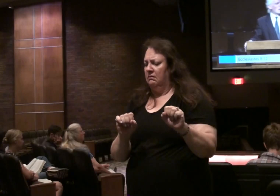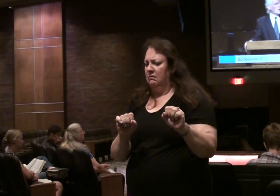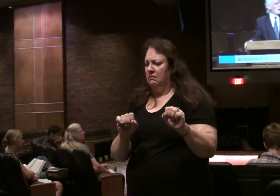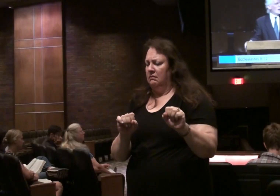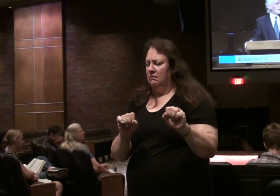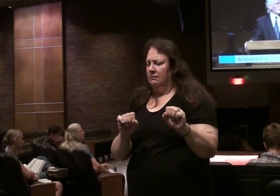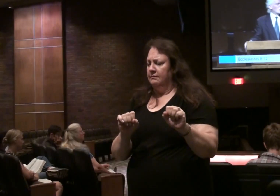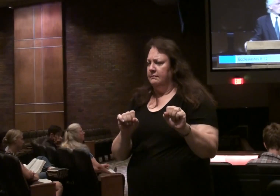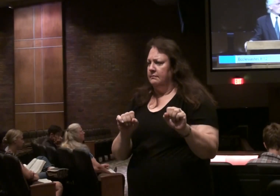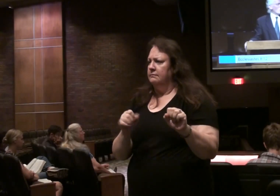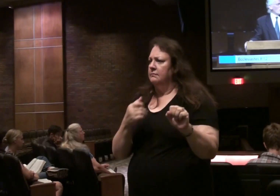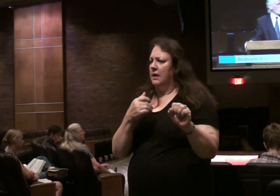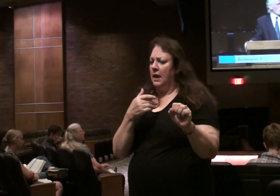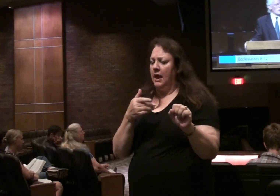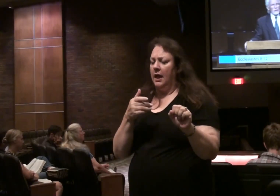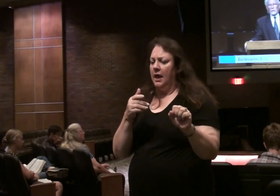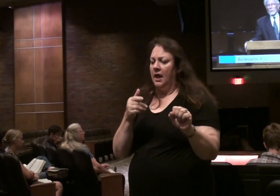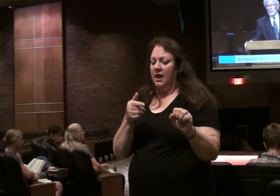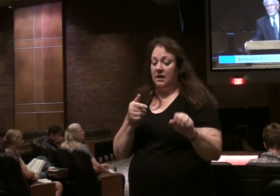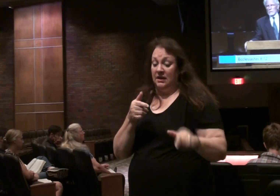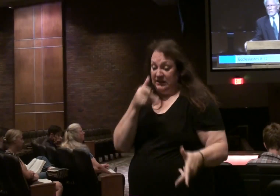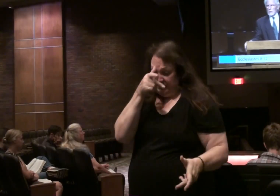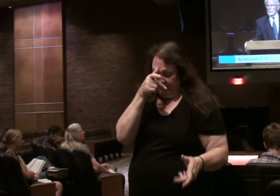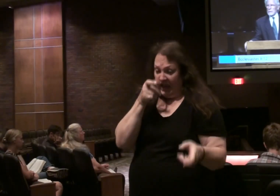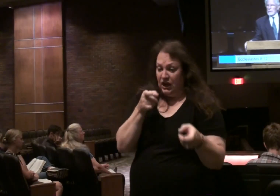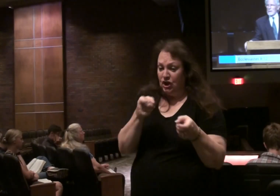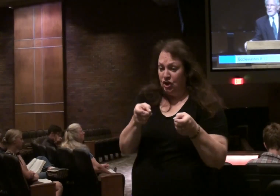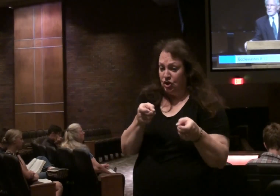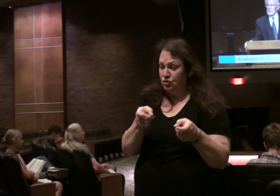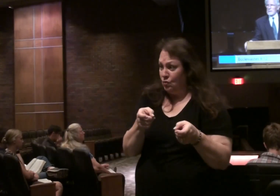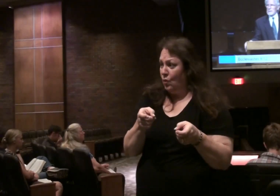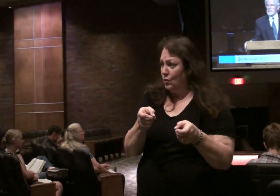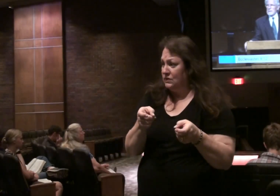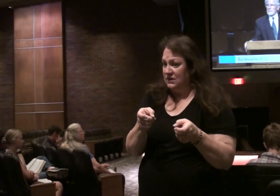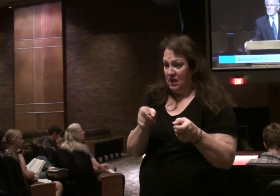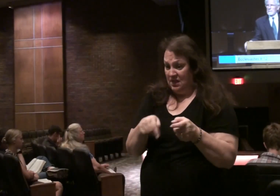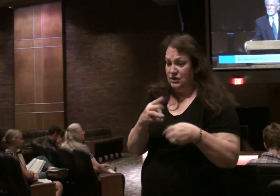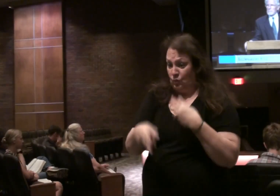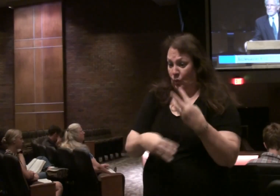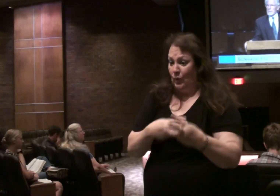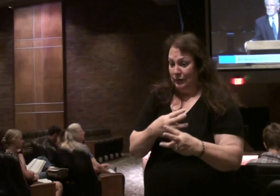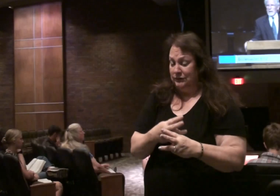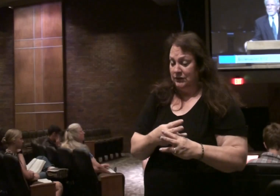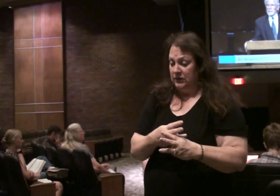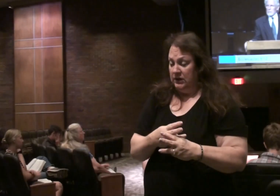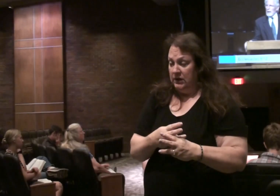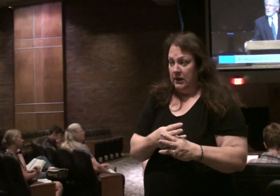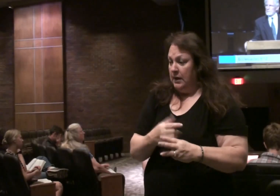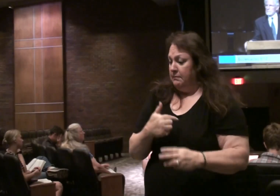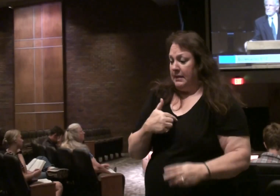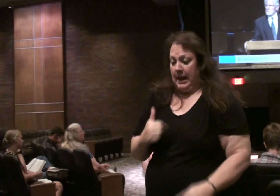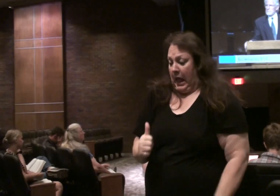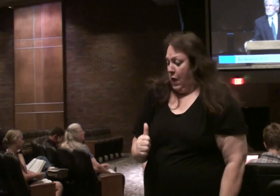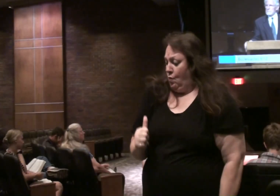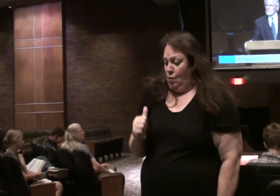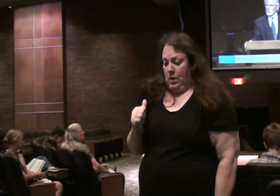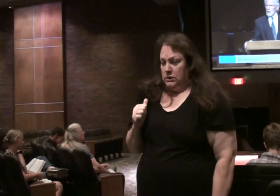organized, controlled by the God of this world, small g, the devil. But I will